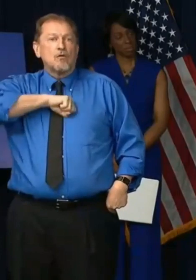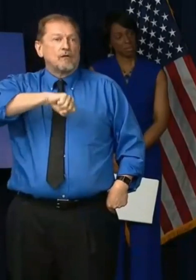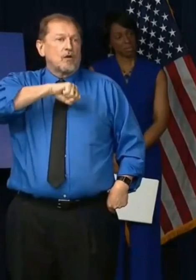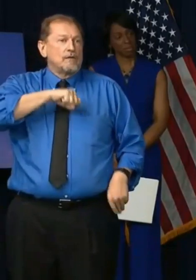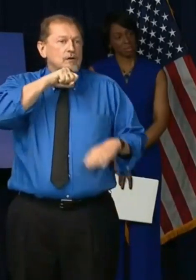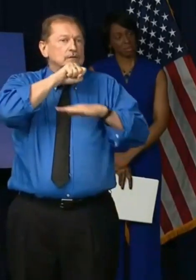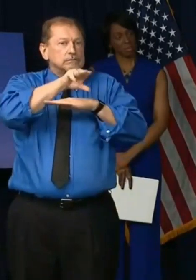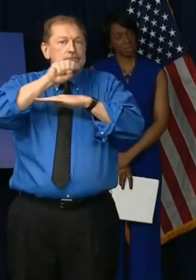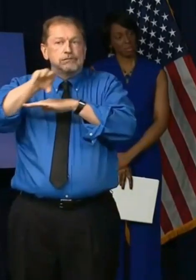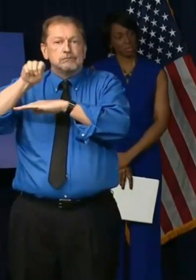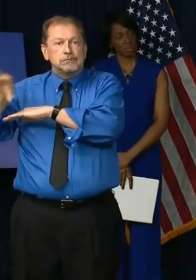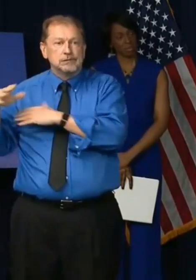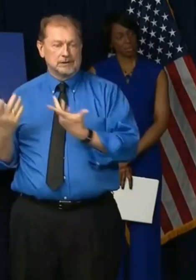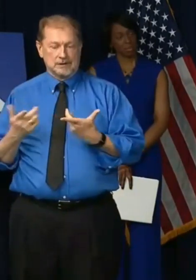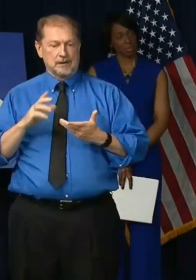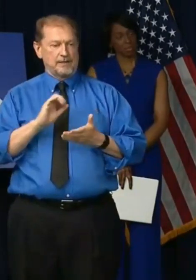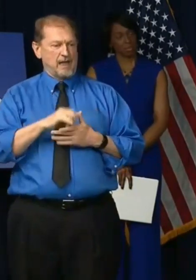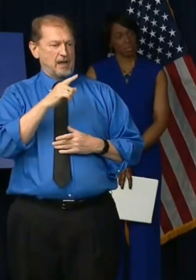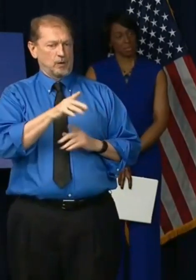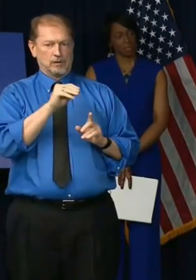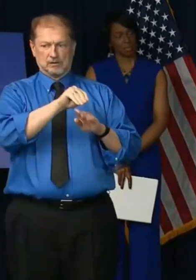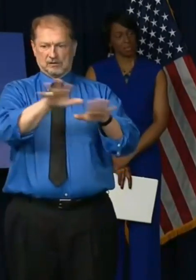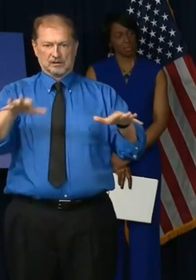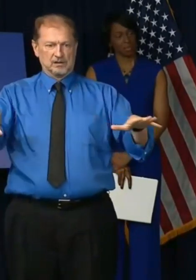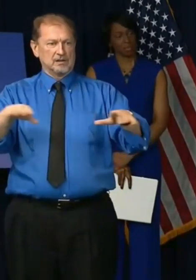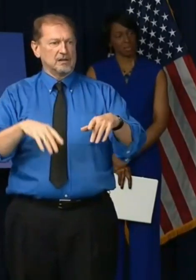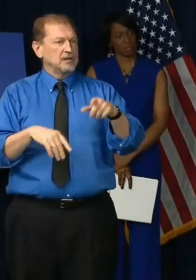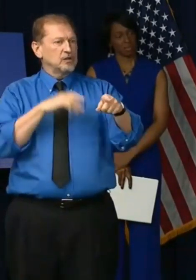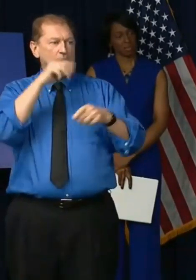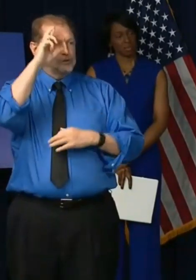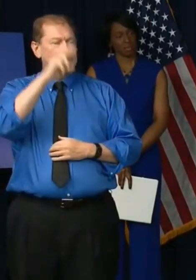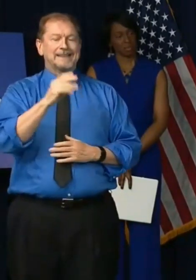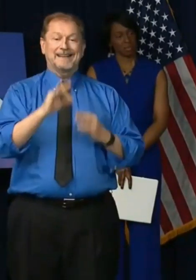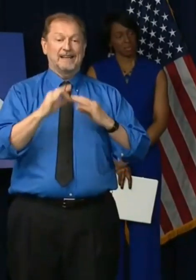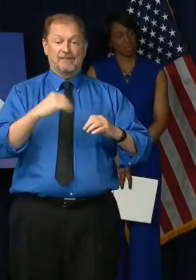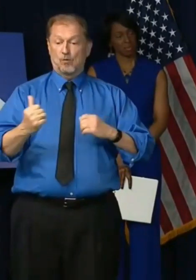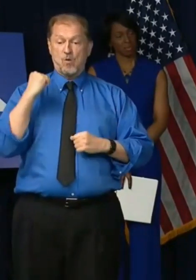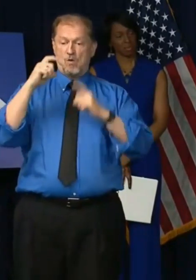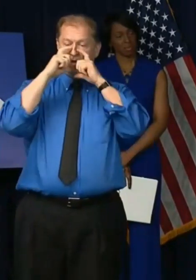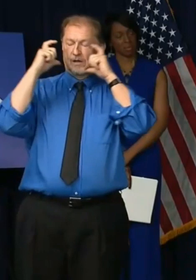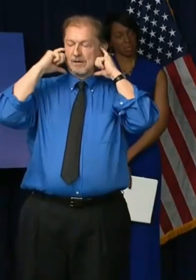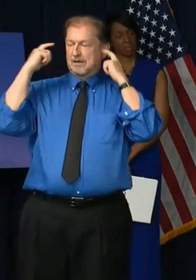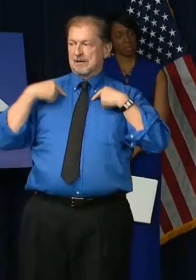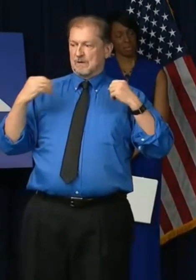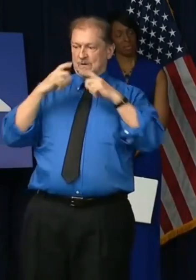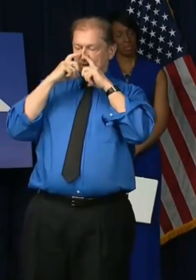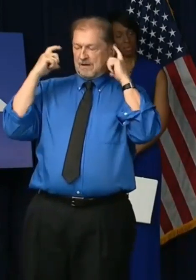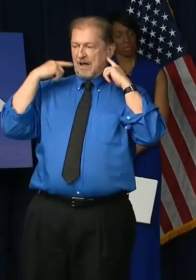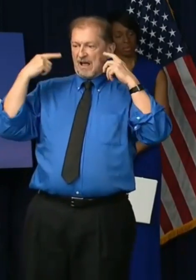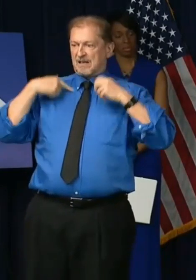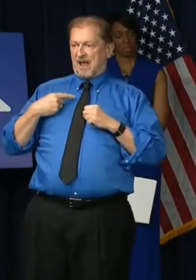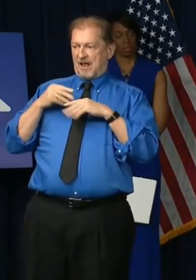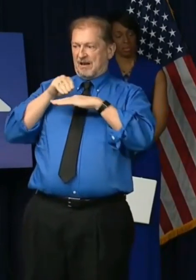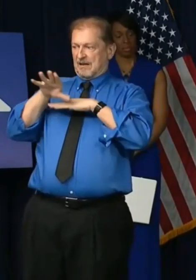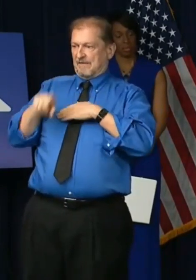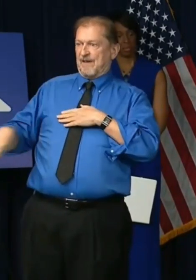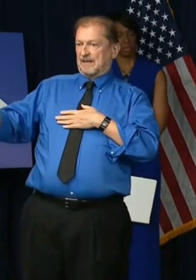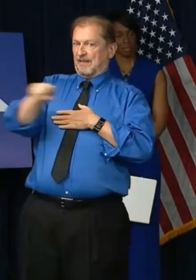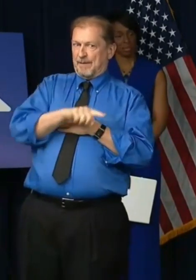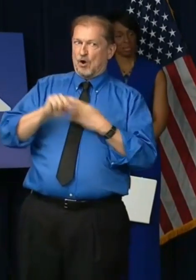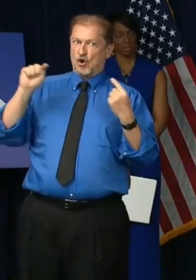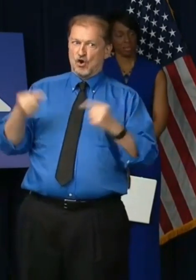just disrespectful to everybody in the grocery store, but also potentially infecting other people by not